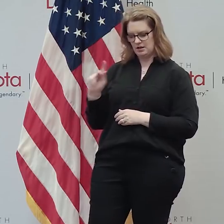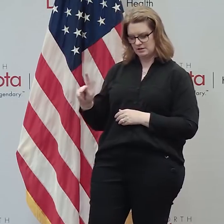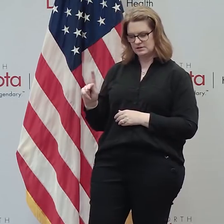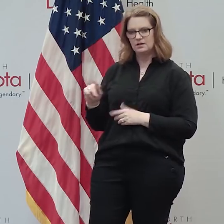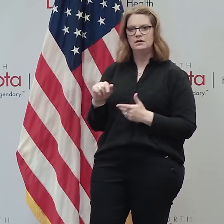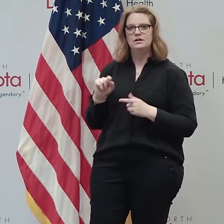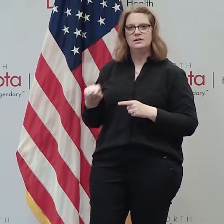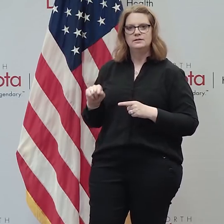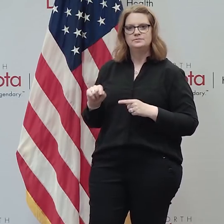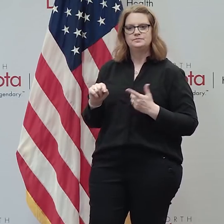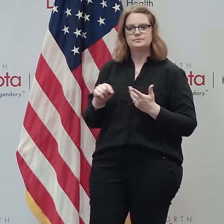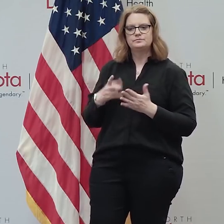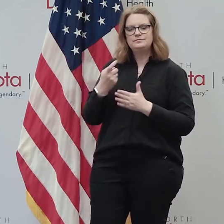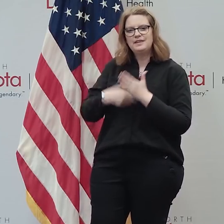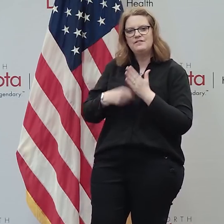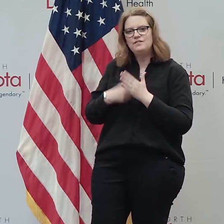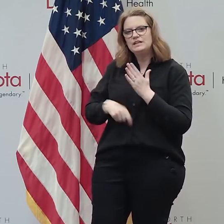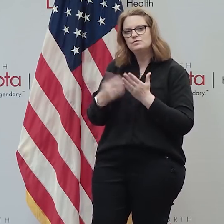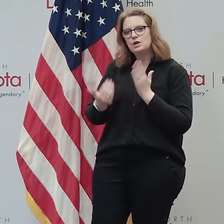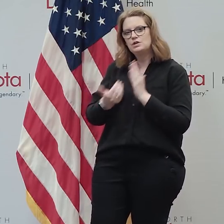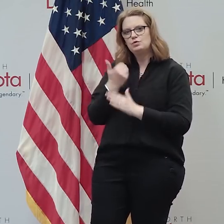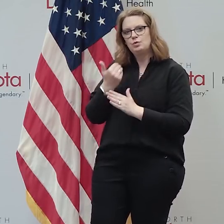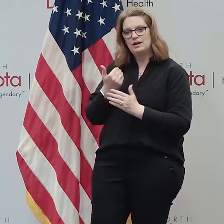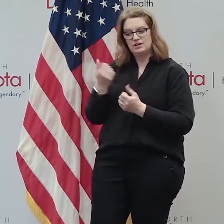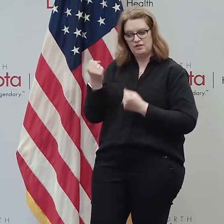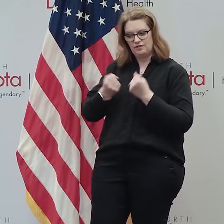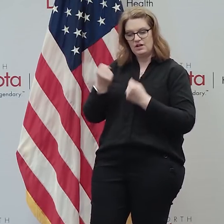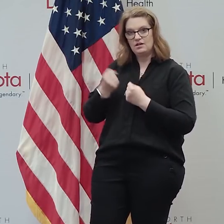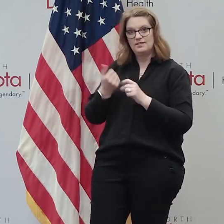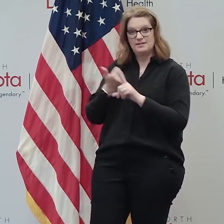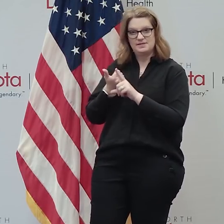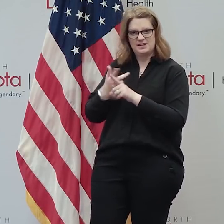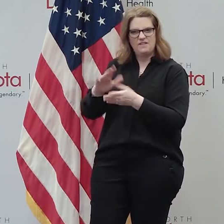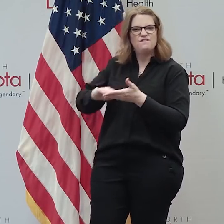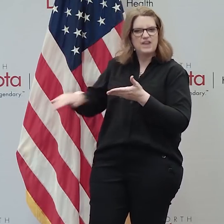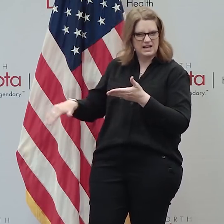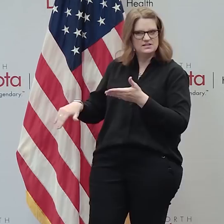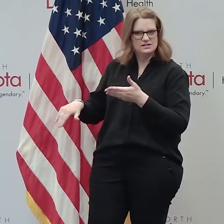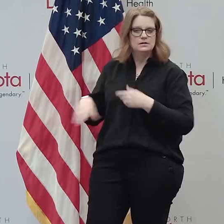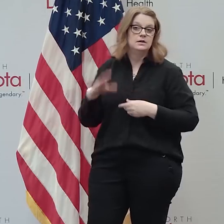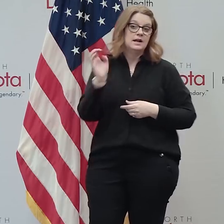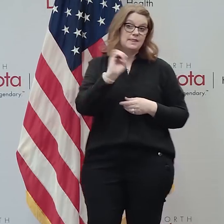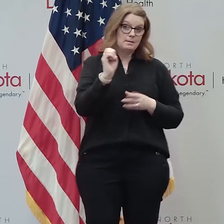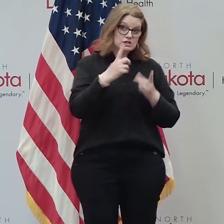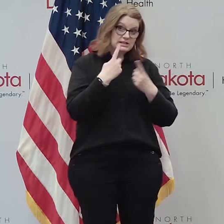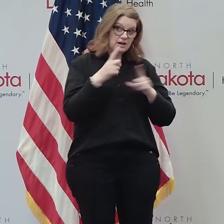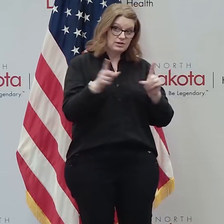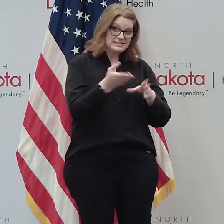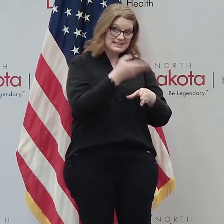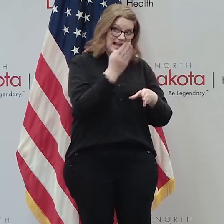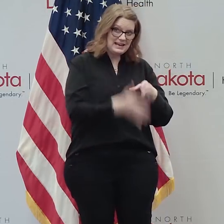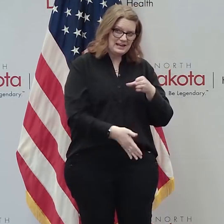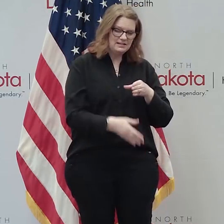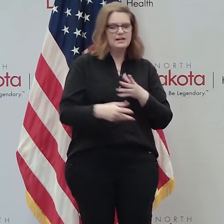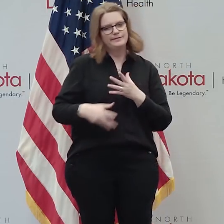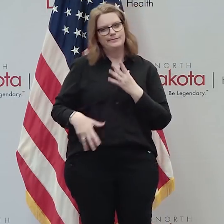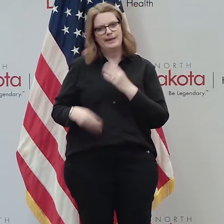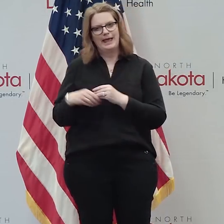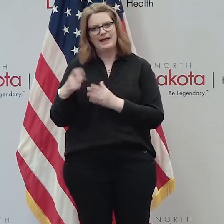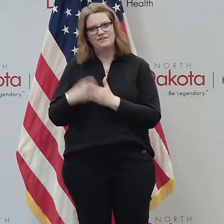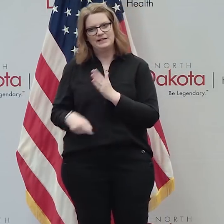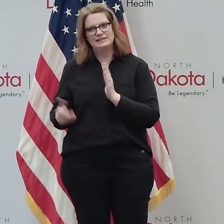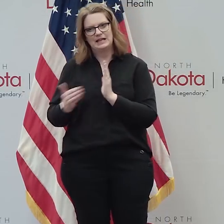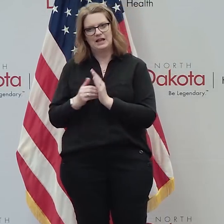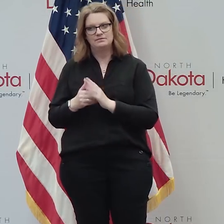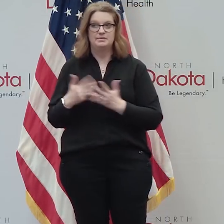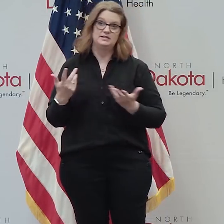vehicle kiosk fees for renewing your vehicle are waived, EA, until the emergency declaration is ended. And as I've said